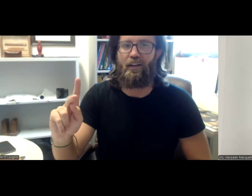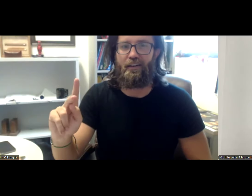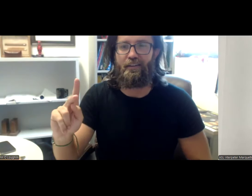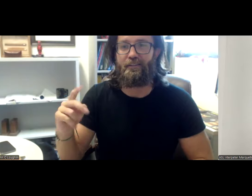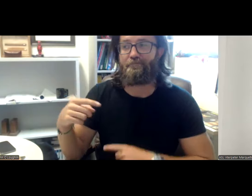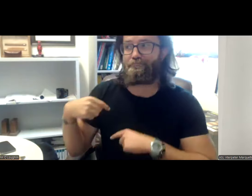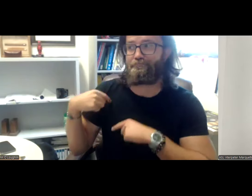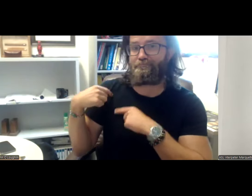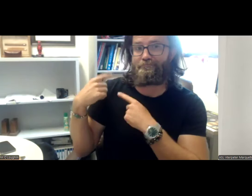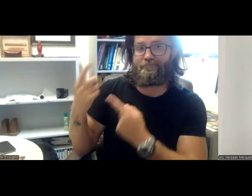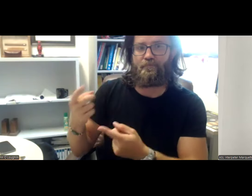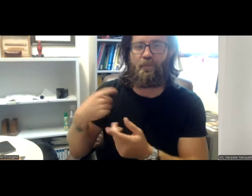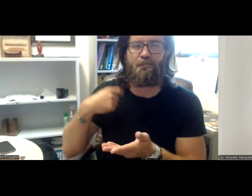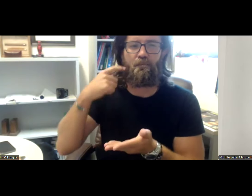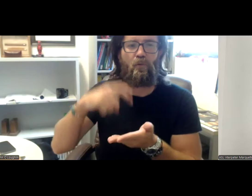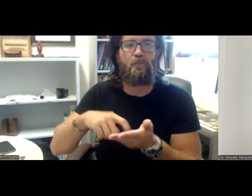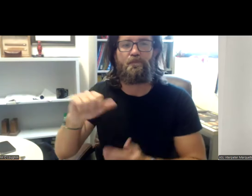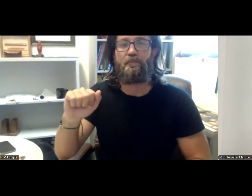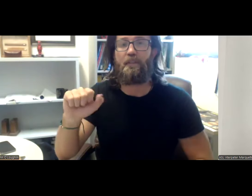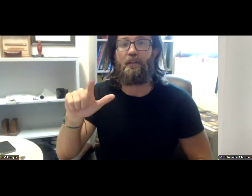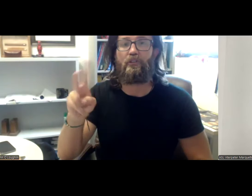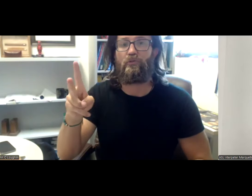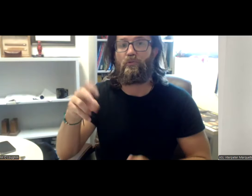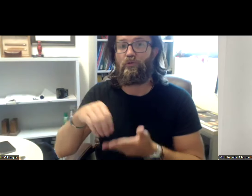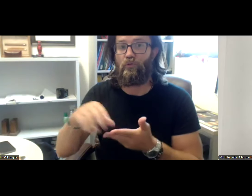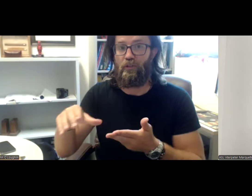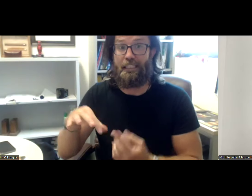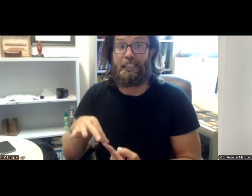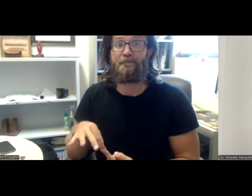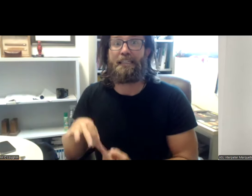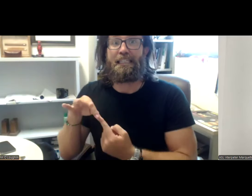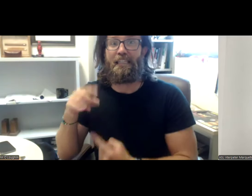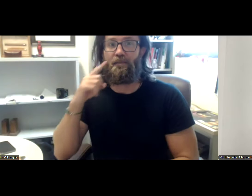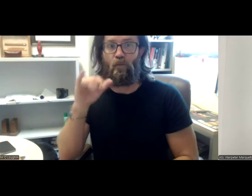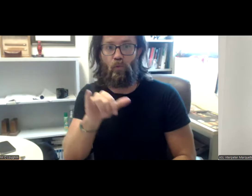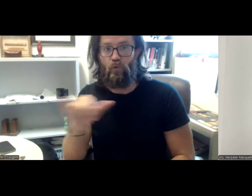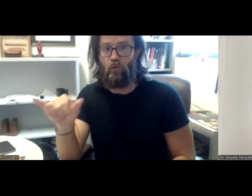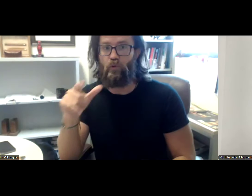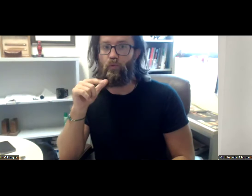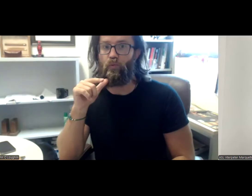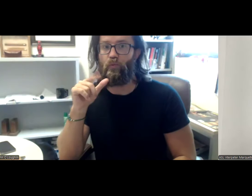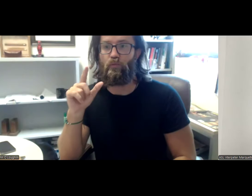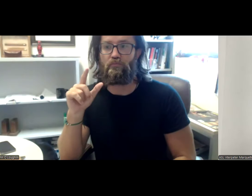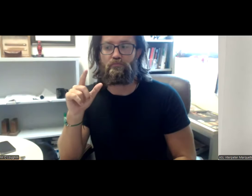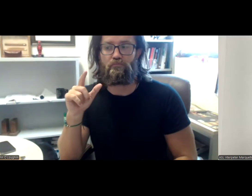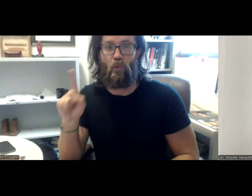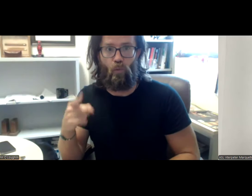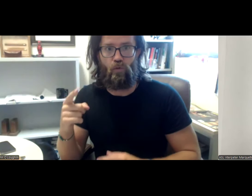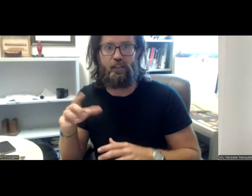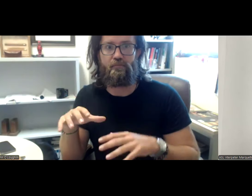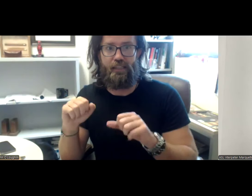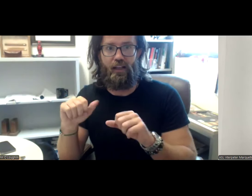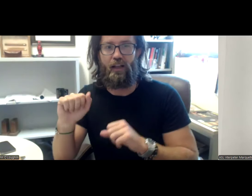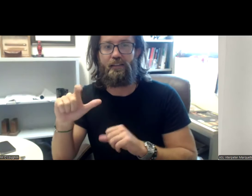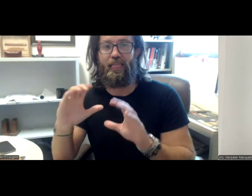And honestly, you should be okay following through. So far, I've noticed ASL 2 students, especially